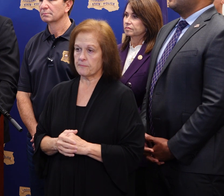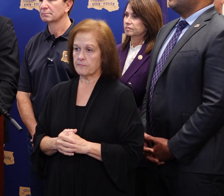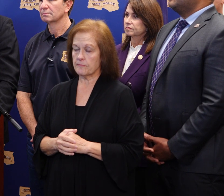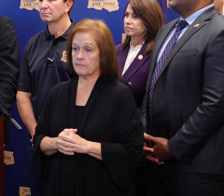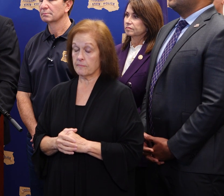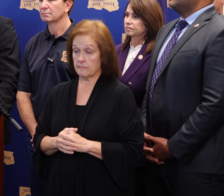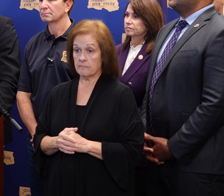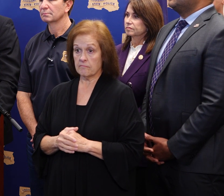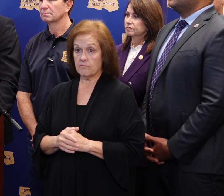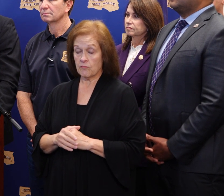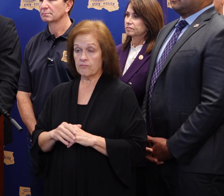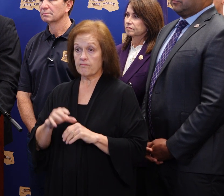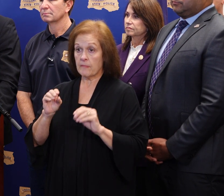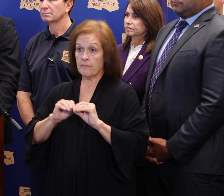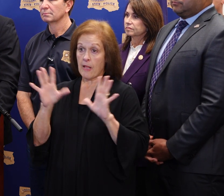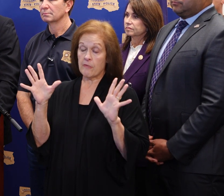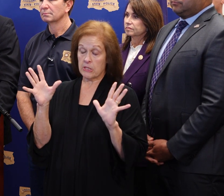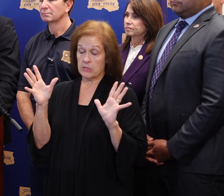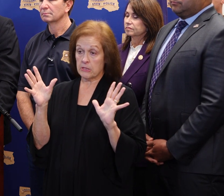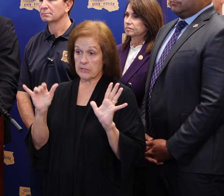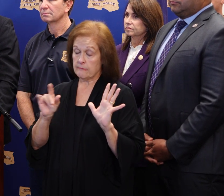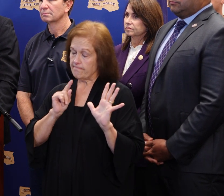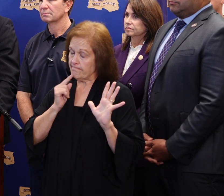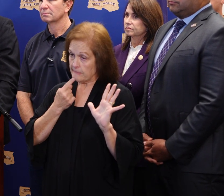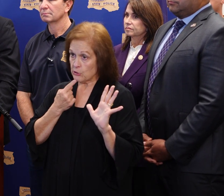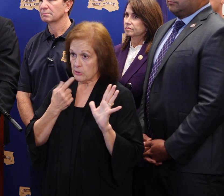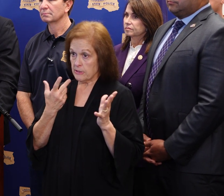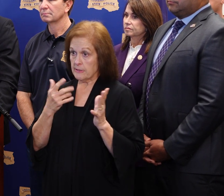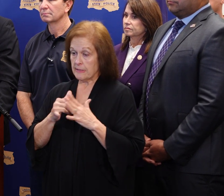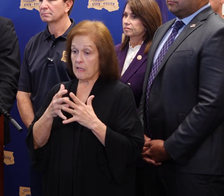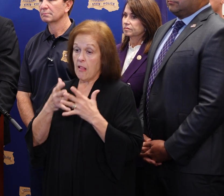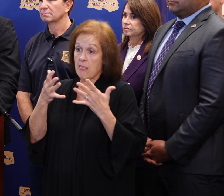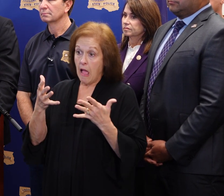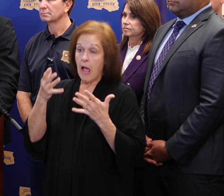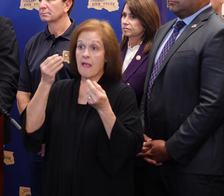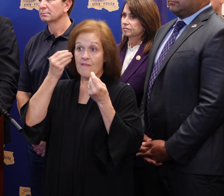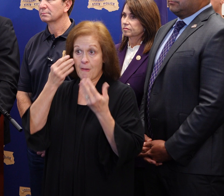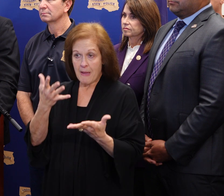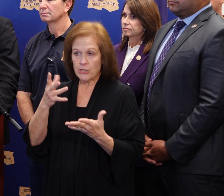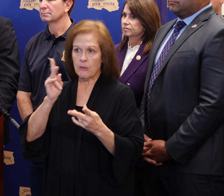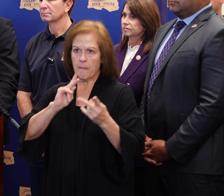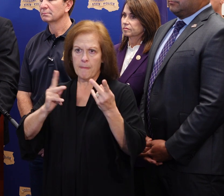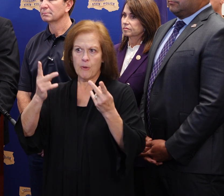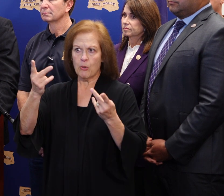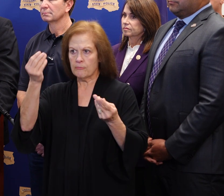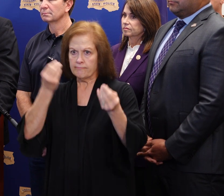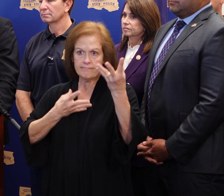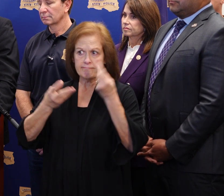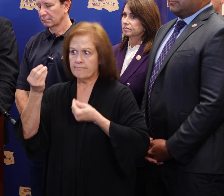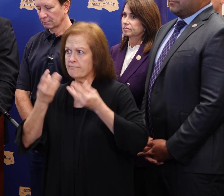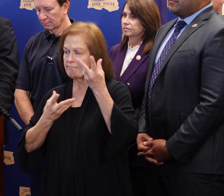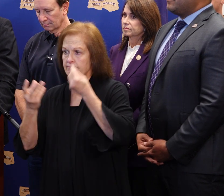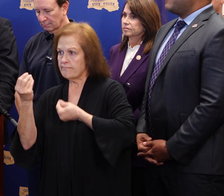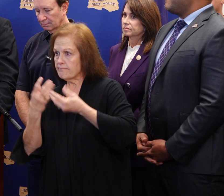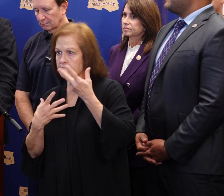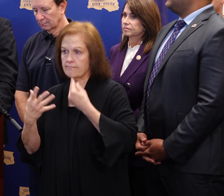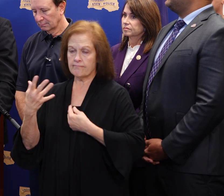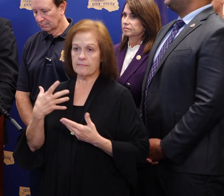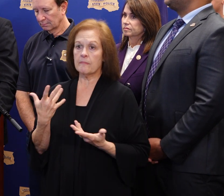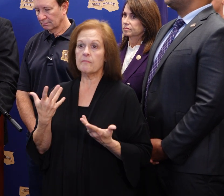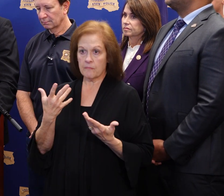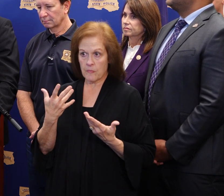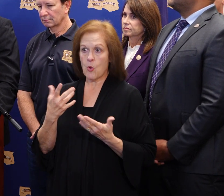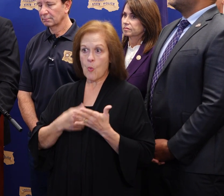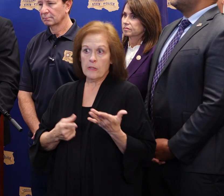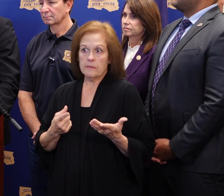This was obviously a critical incident, and with that, lots of information and tips come pouring in from law enforcement, first responders,